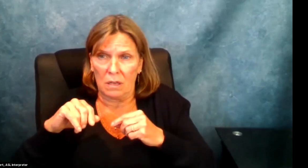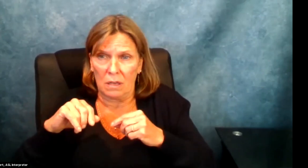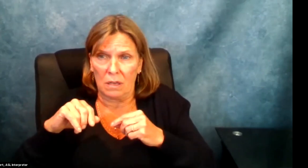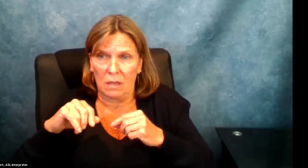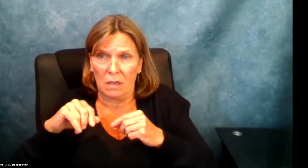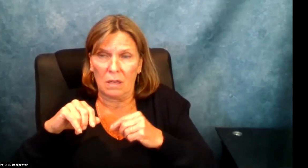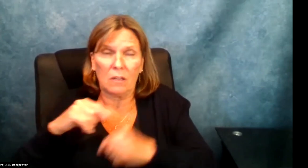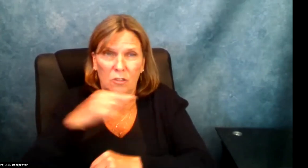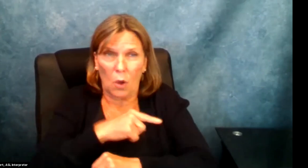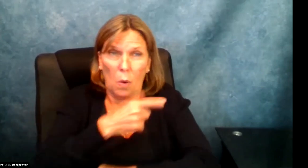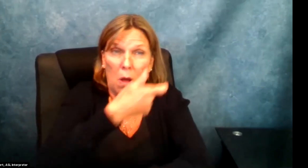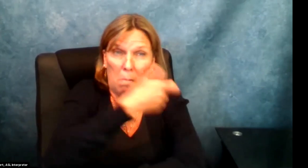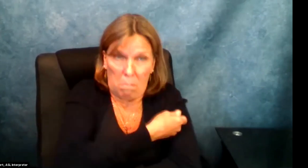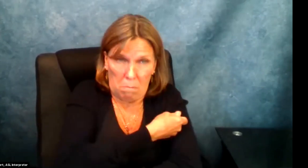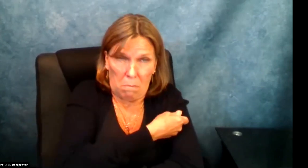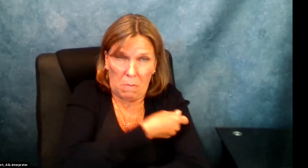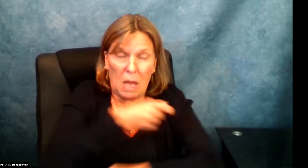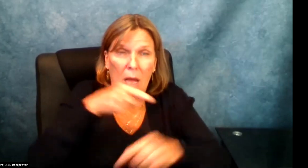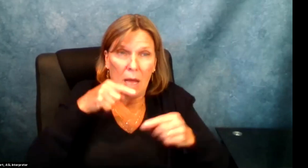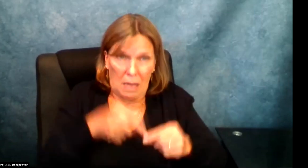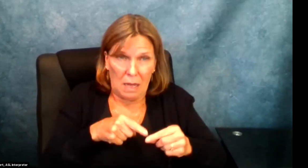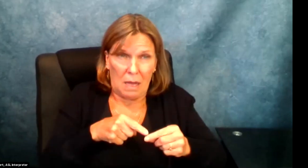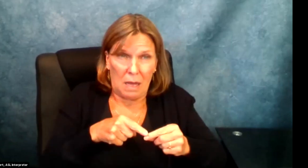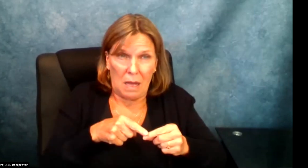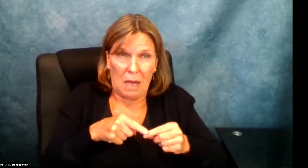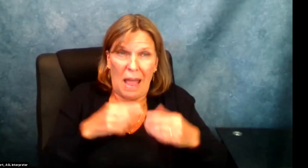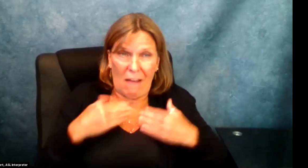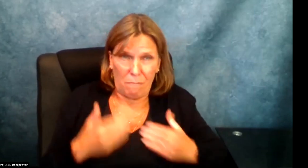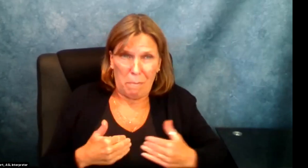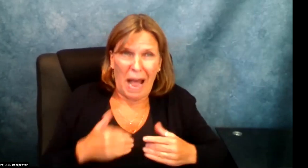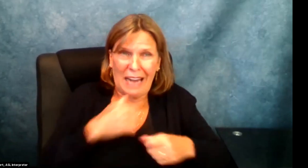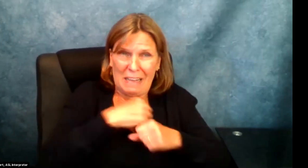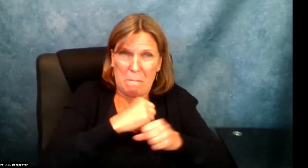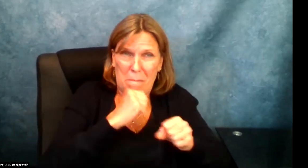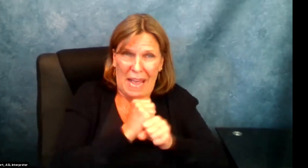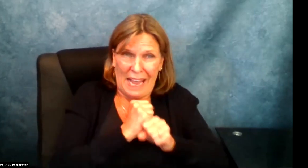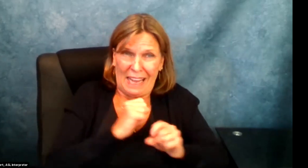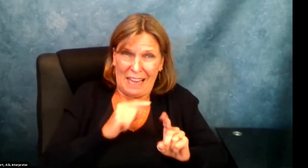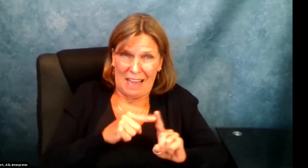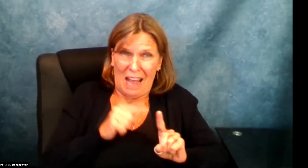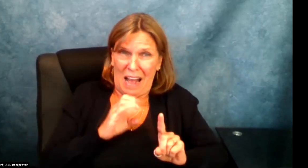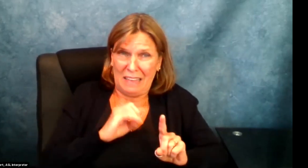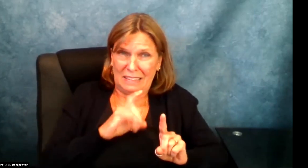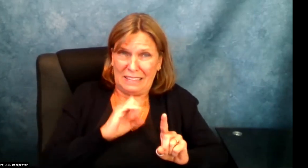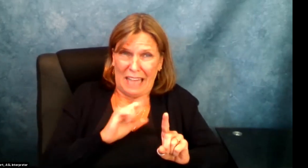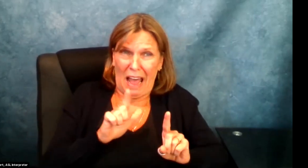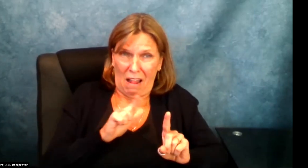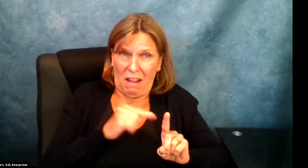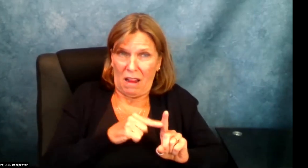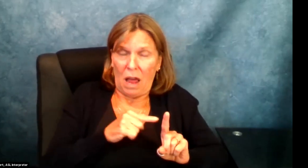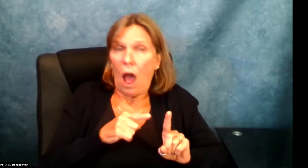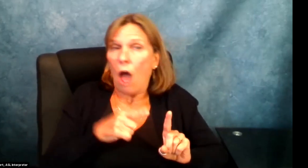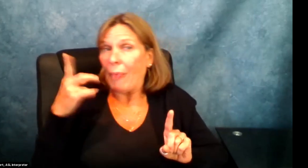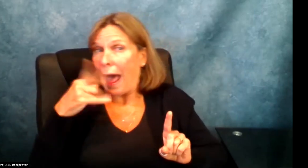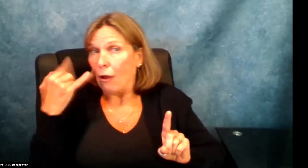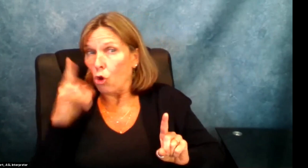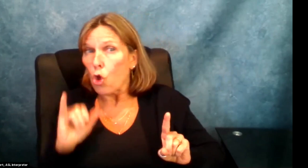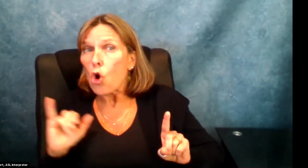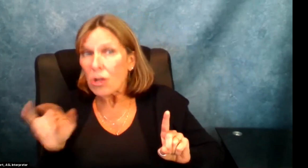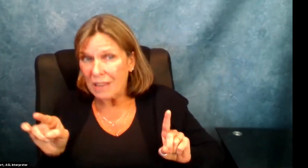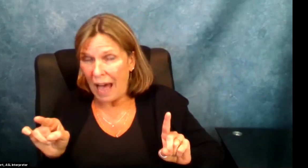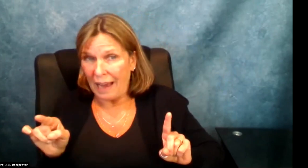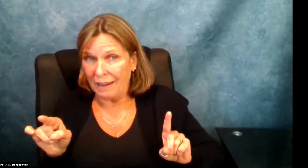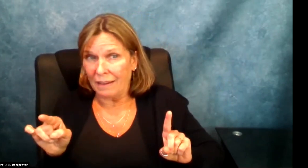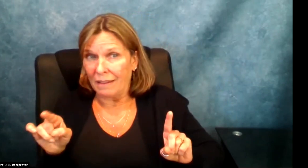spike protein that looks like the virus, but this mRNA, the instructions never enter the nucleus of the